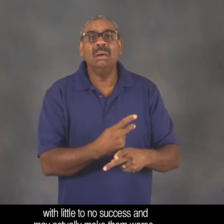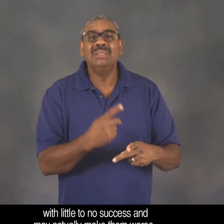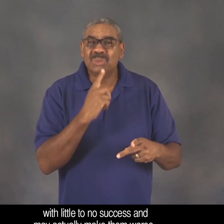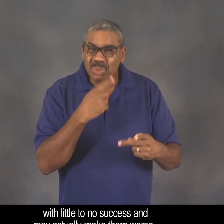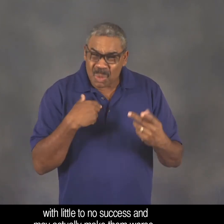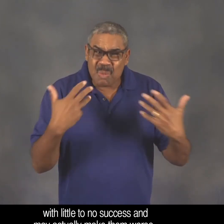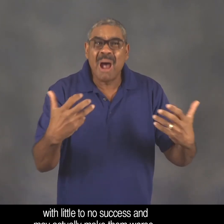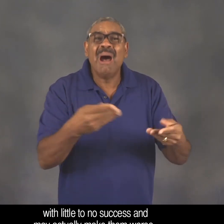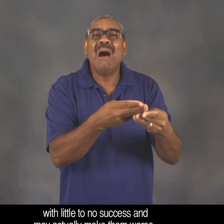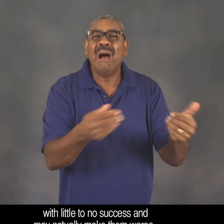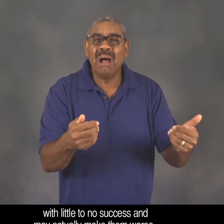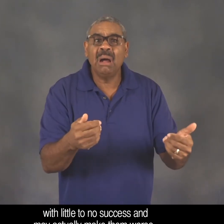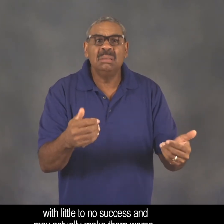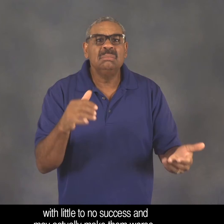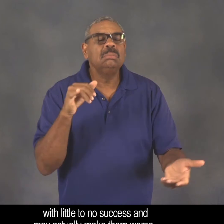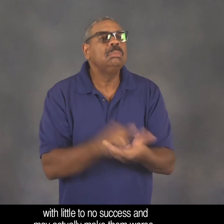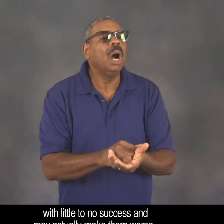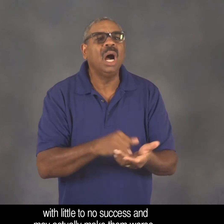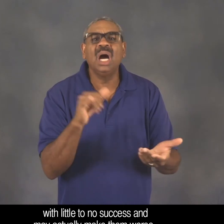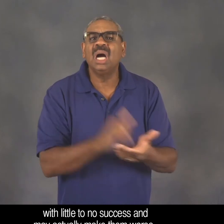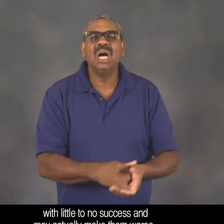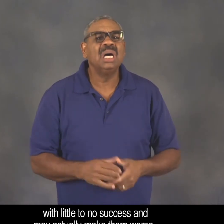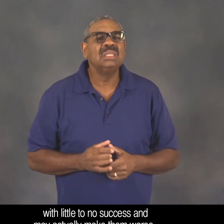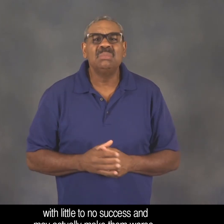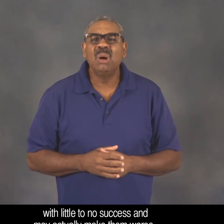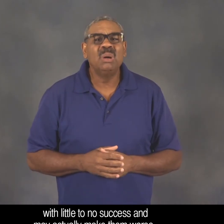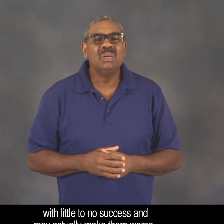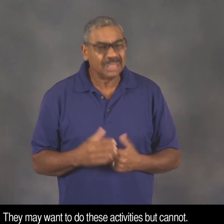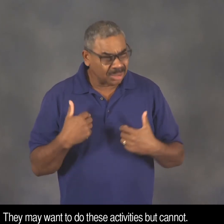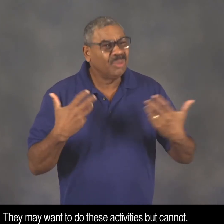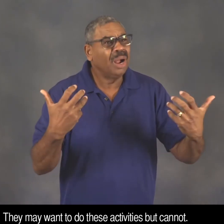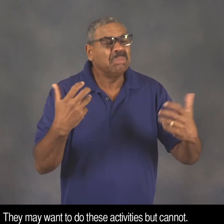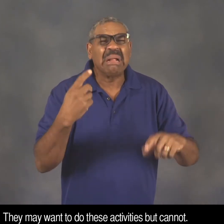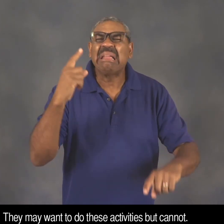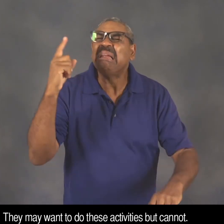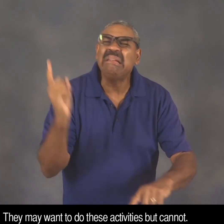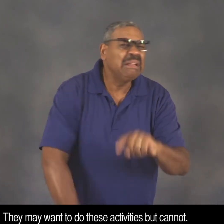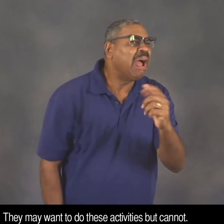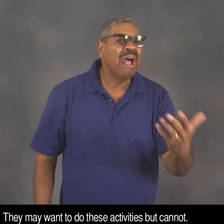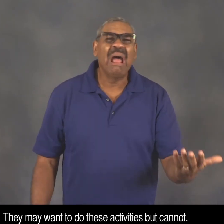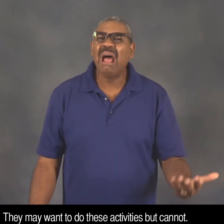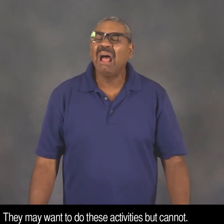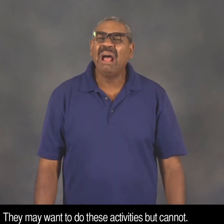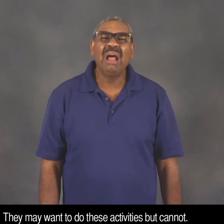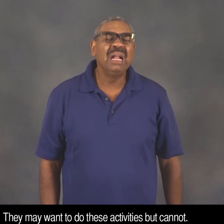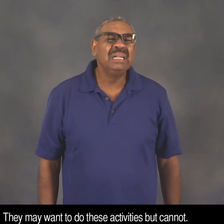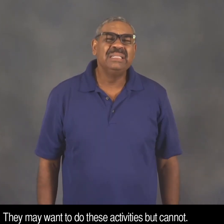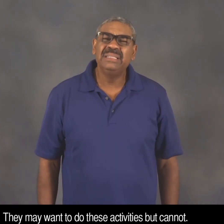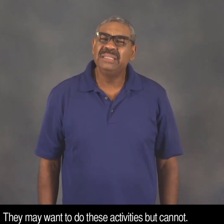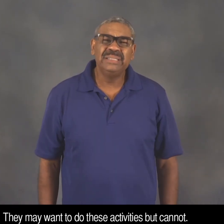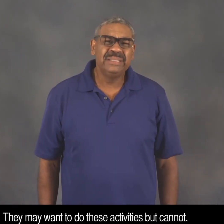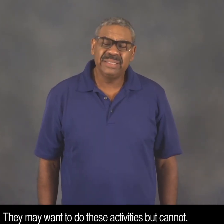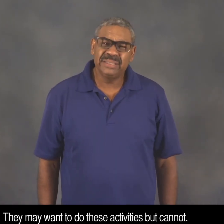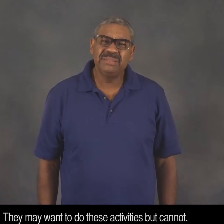no success and may actually make them worse. They may have the desire to engage in these activities, but